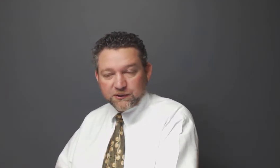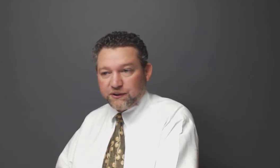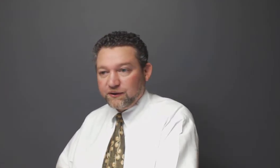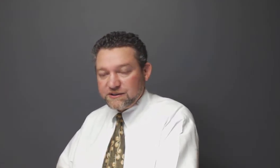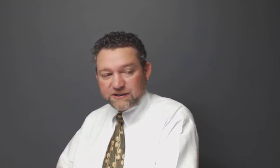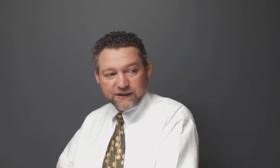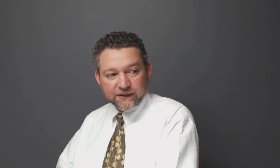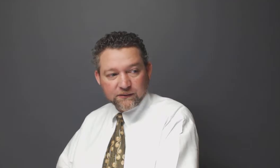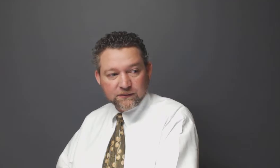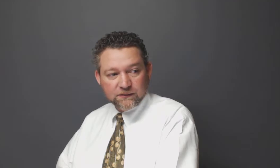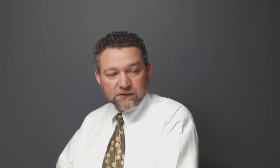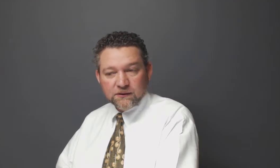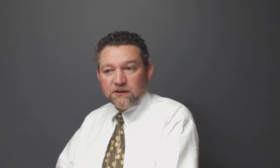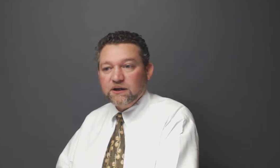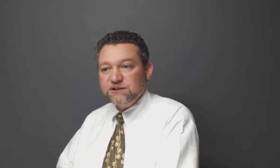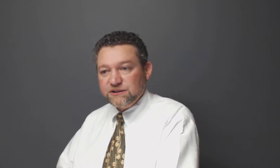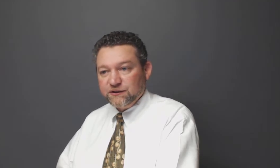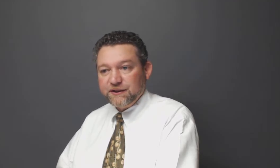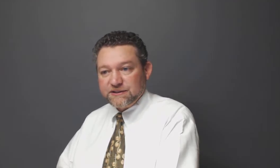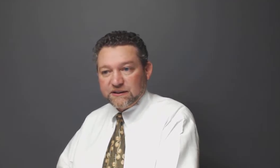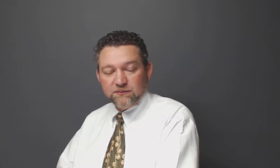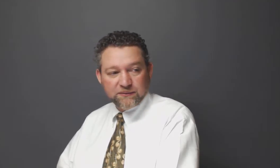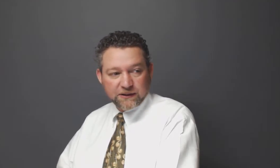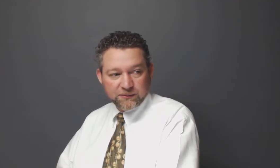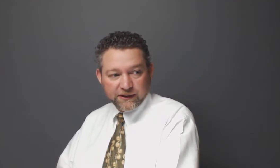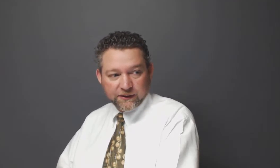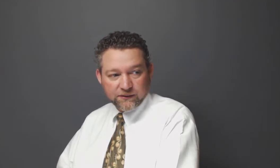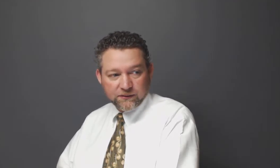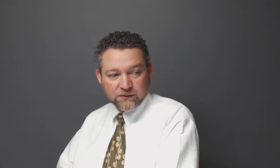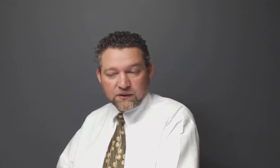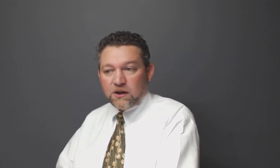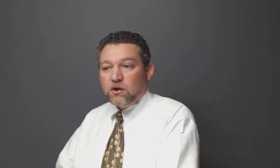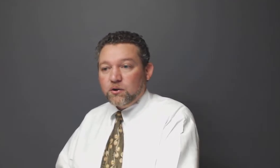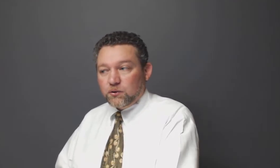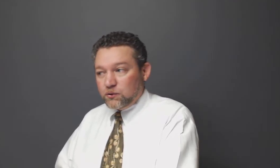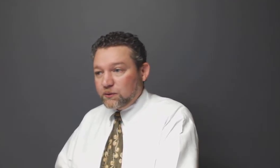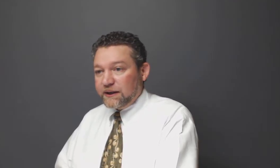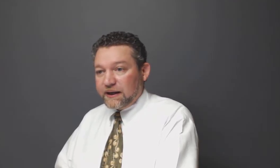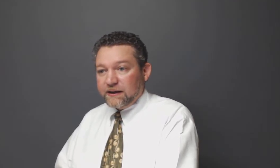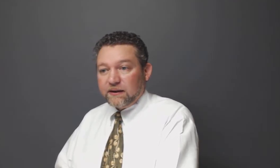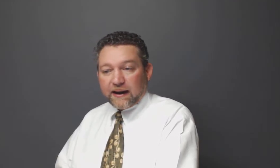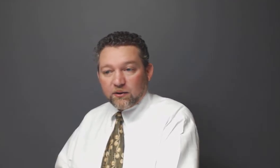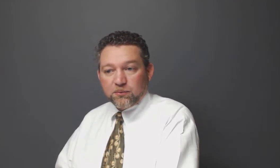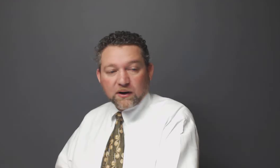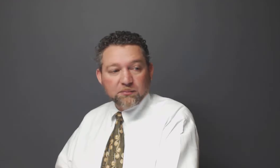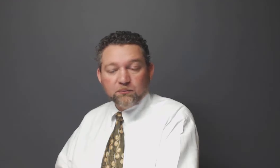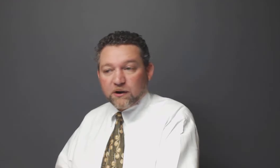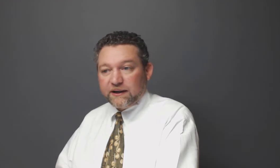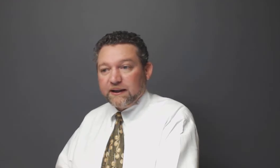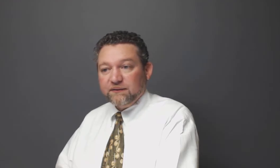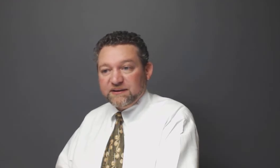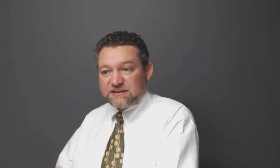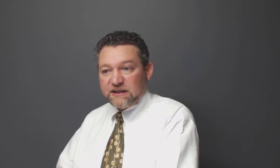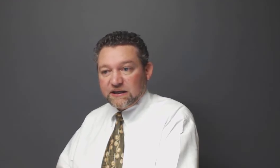put it on, it's done. A shield does need to be manipulated. You and I, our problem right now in this